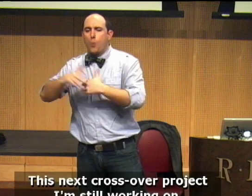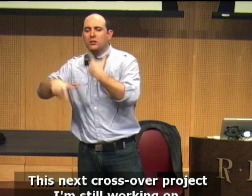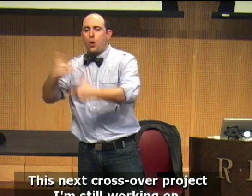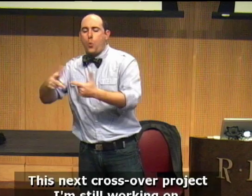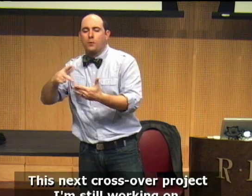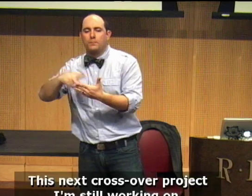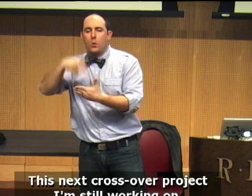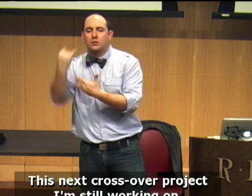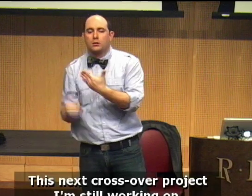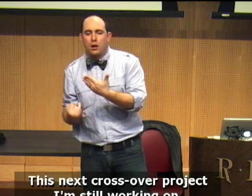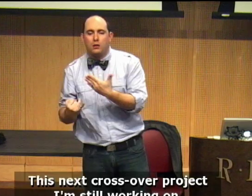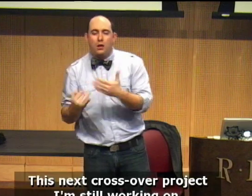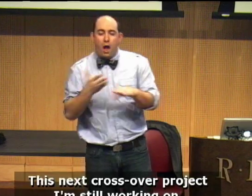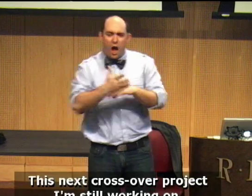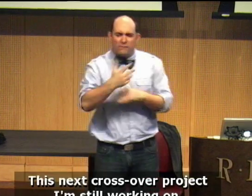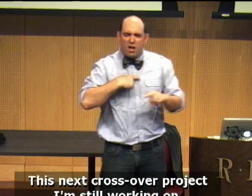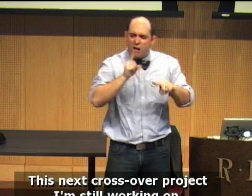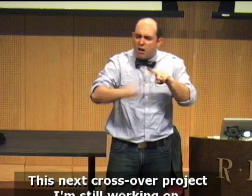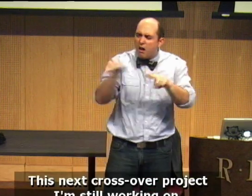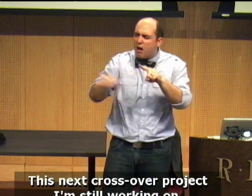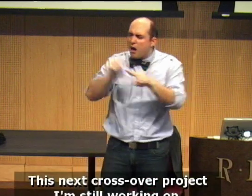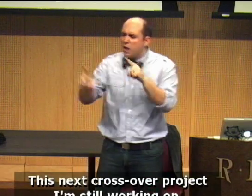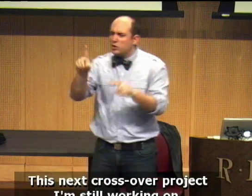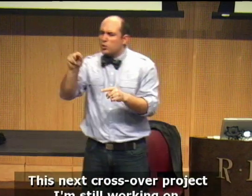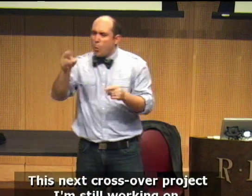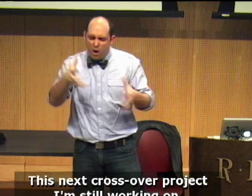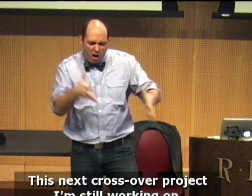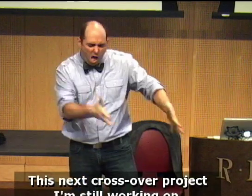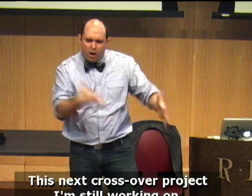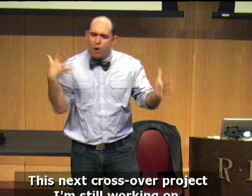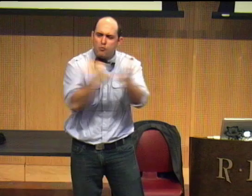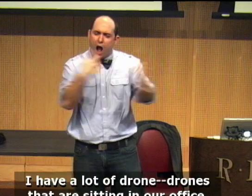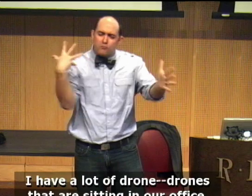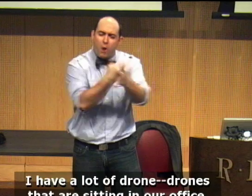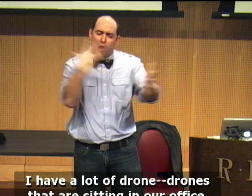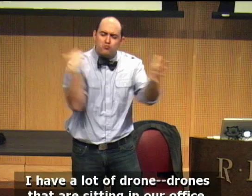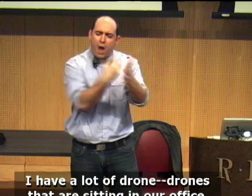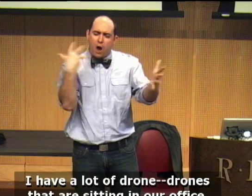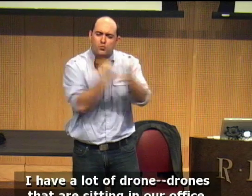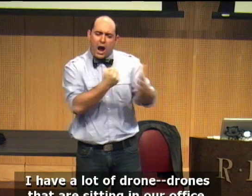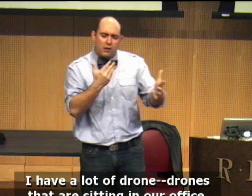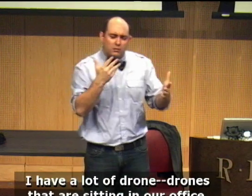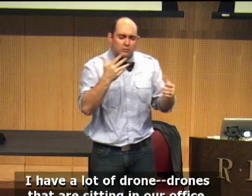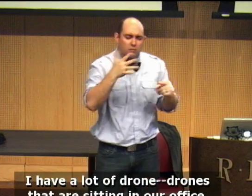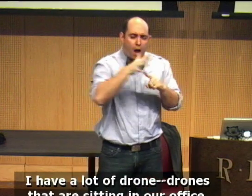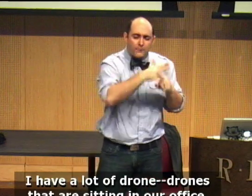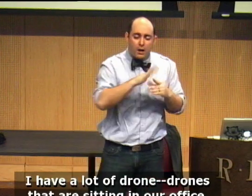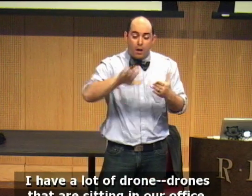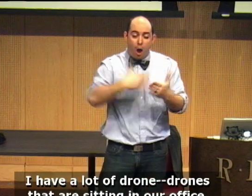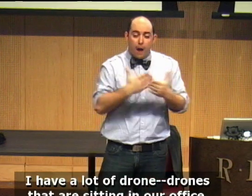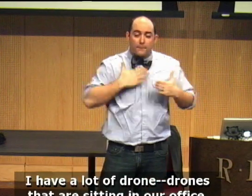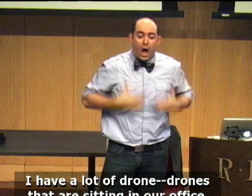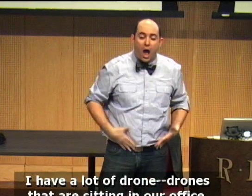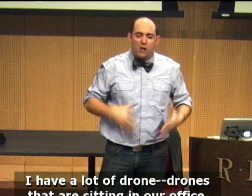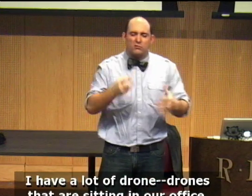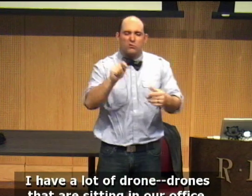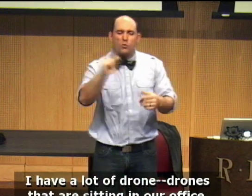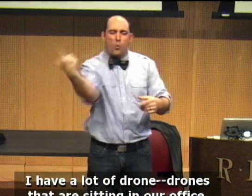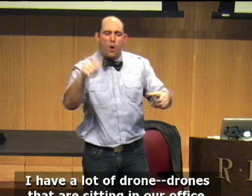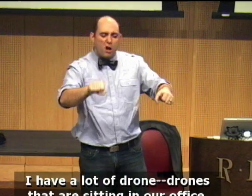This next crossover project I'm still working on. I have a lot of drones that are